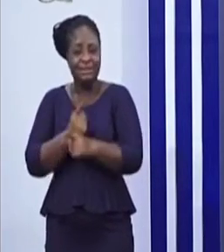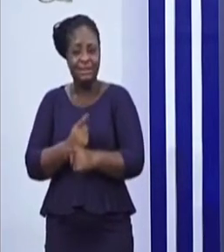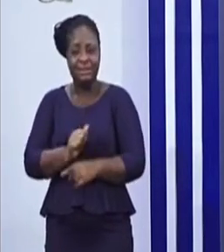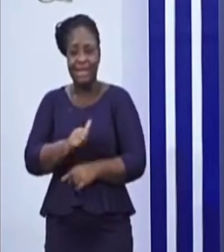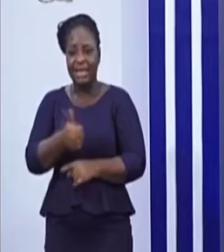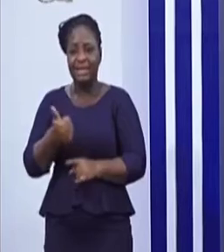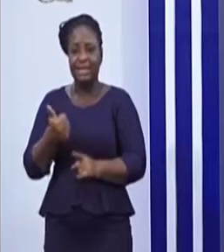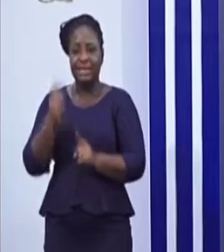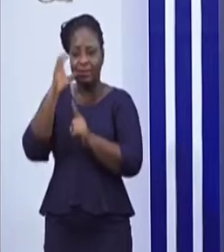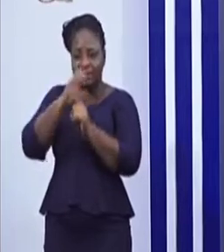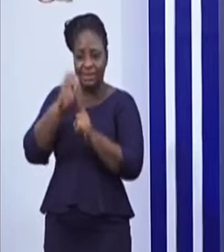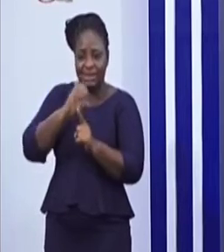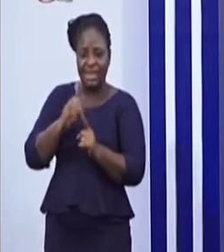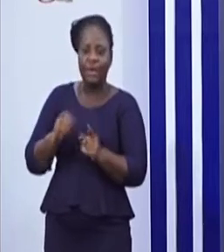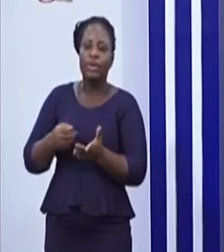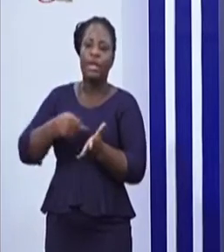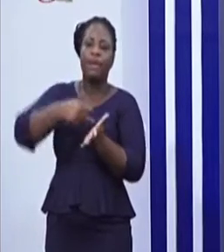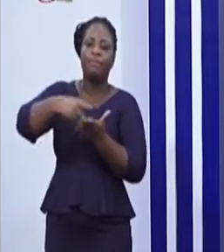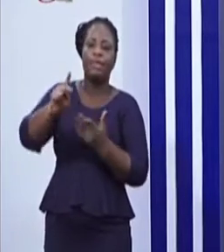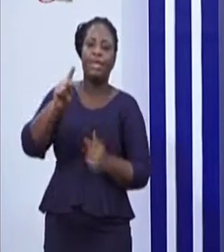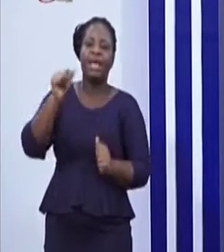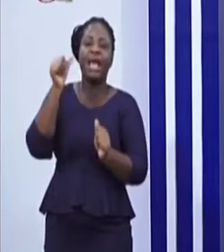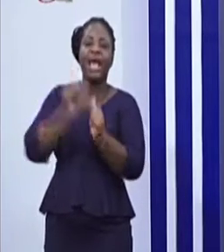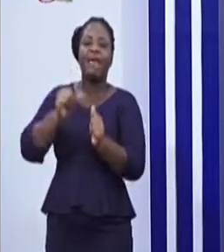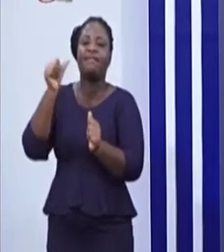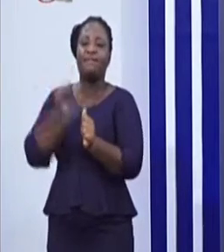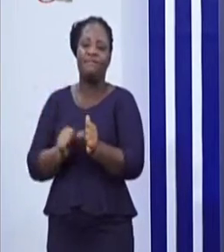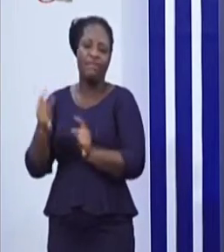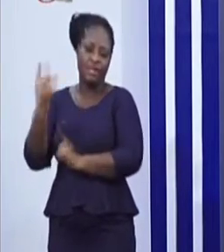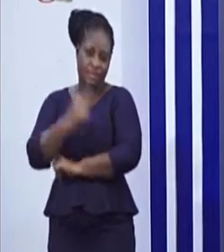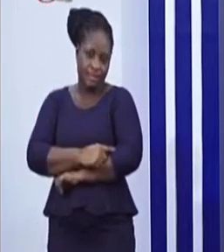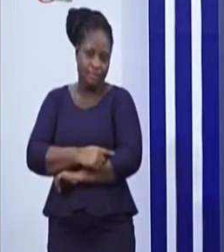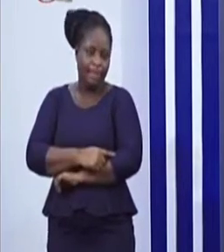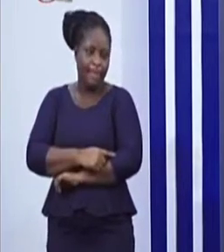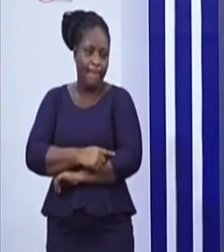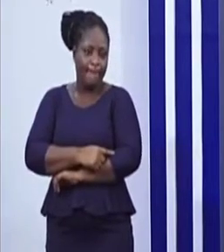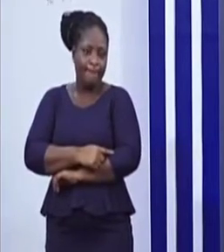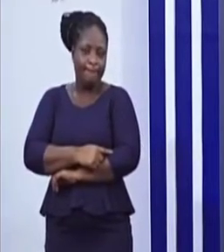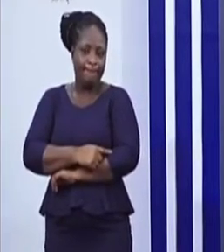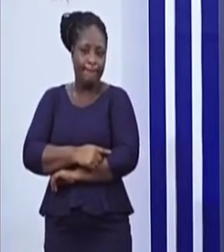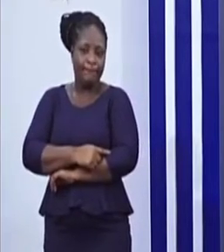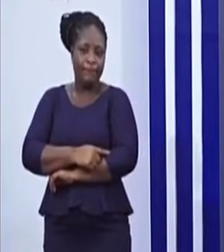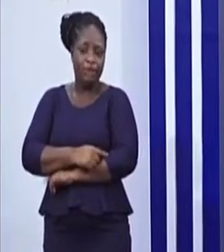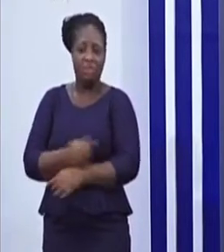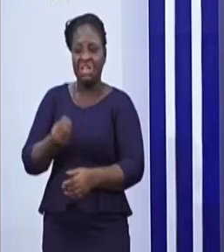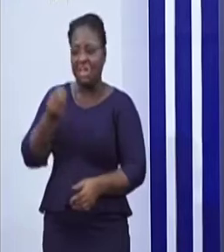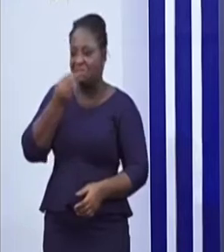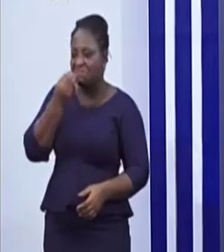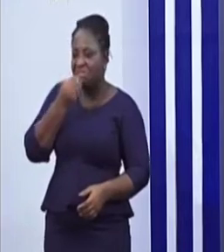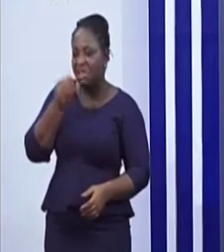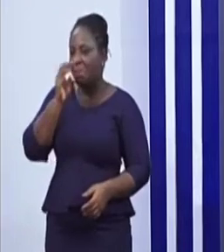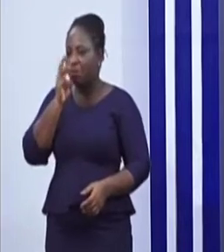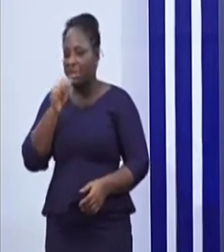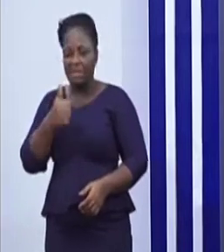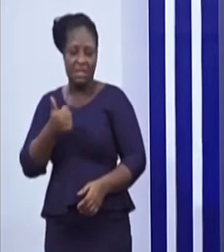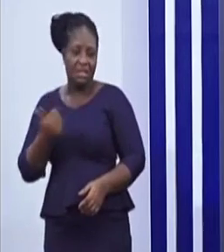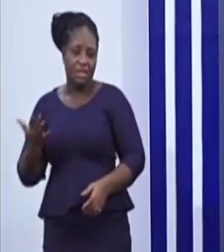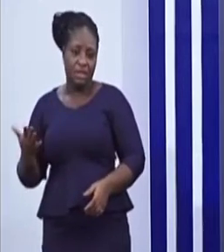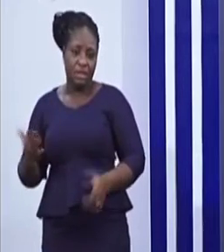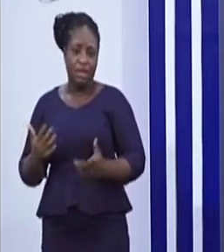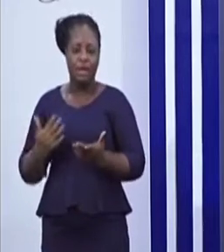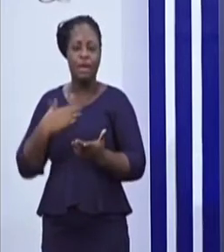contact tracers, they are paid a daily wage for their meals, etc. And that's how we treat